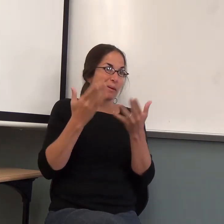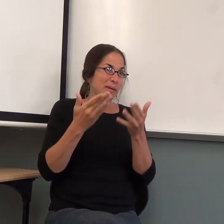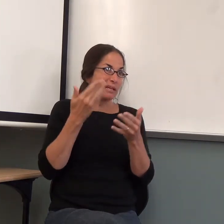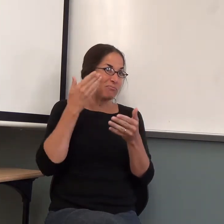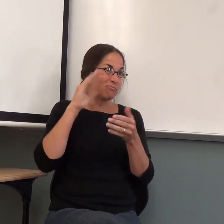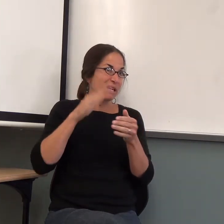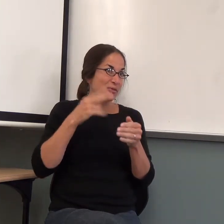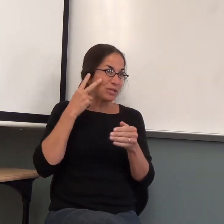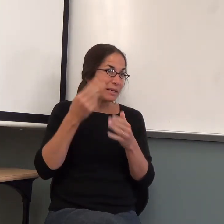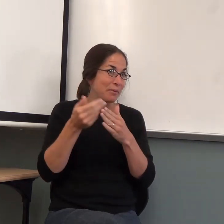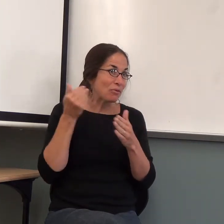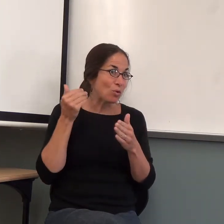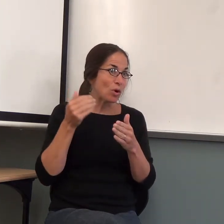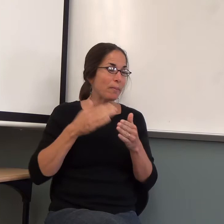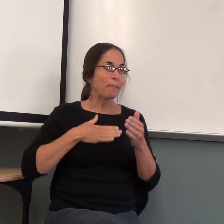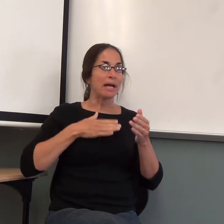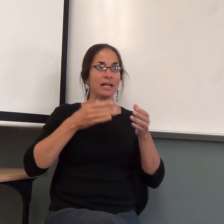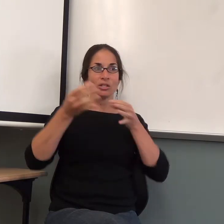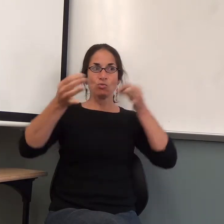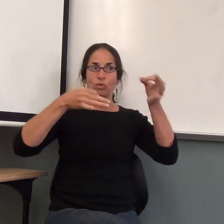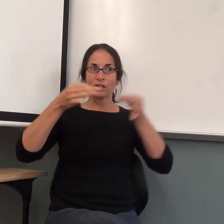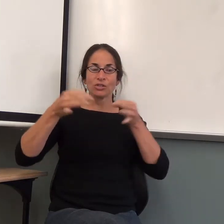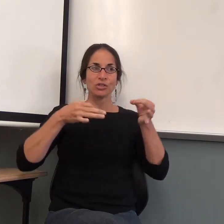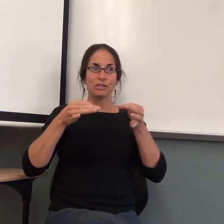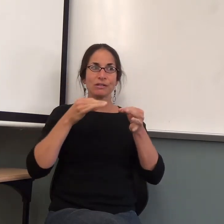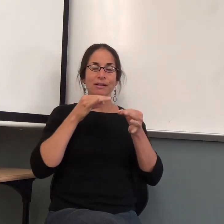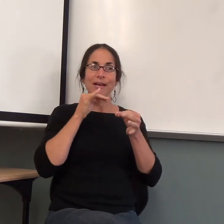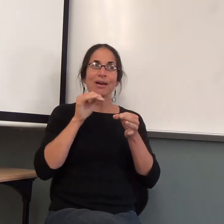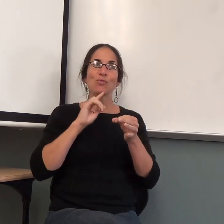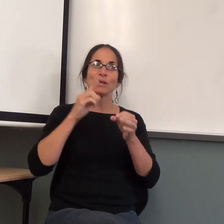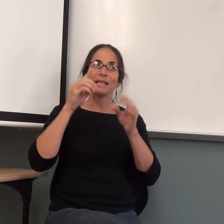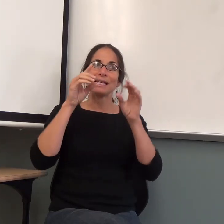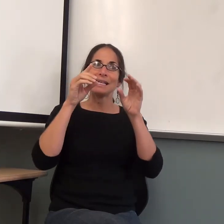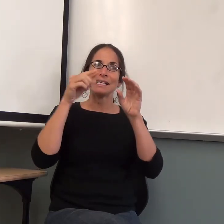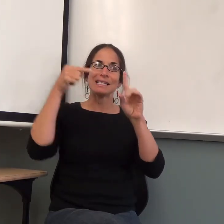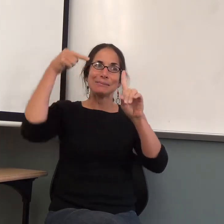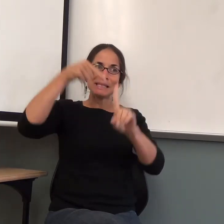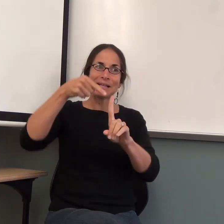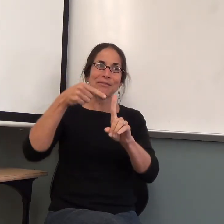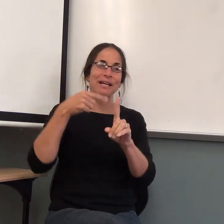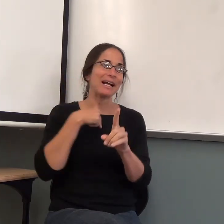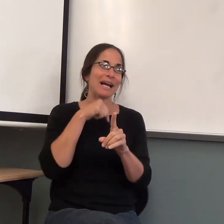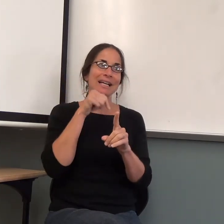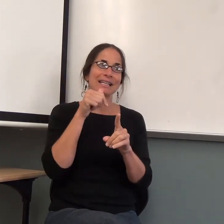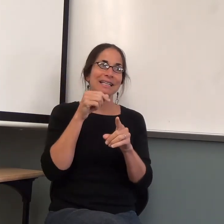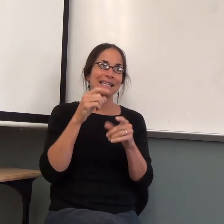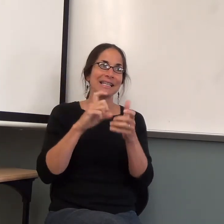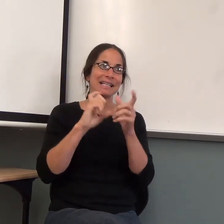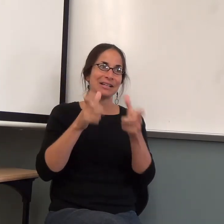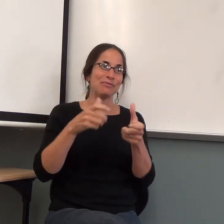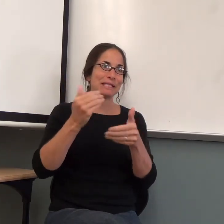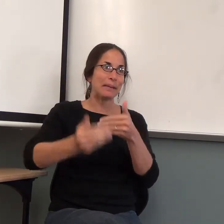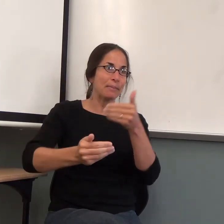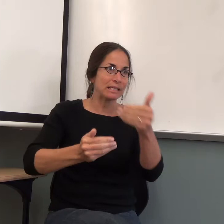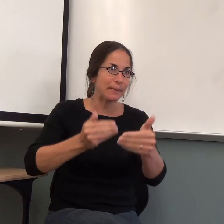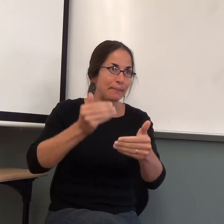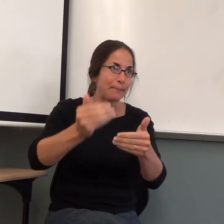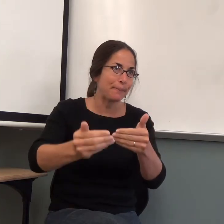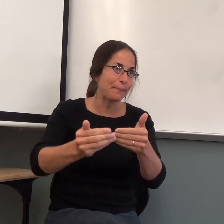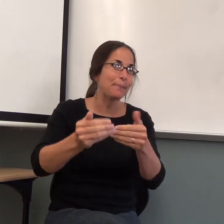the directions are not as specific as they could have been. I didn't outline it as specifically. But what I want to note is what